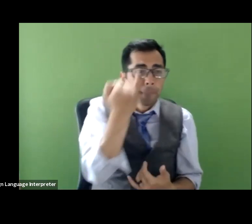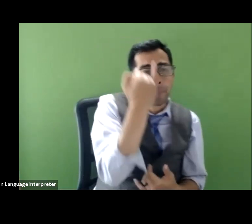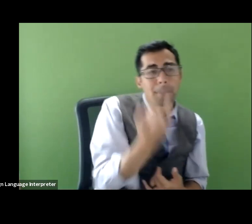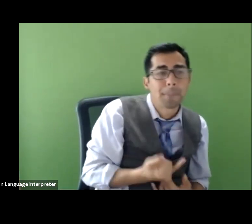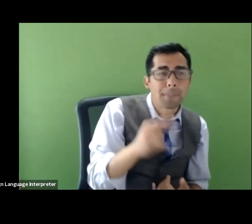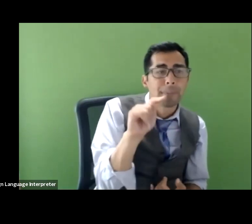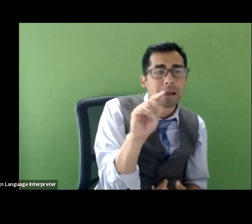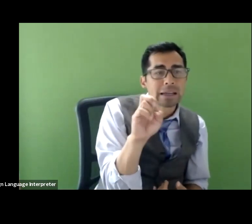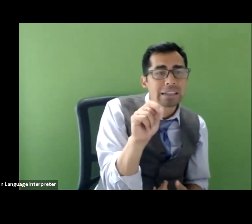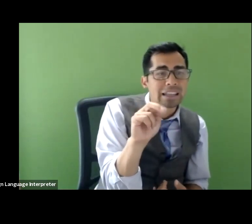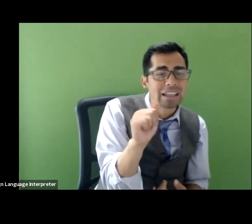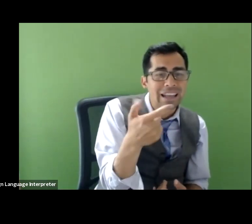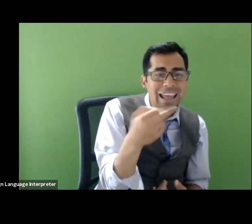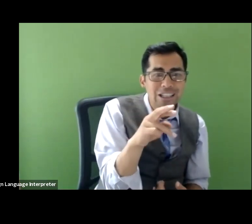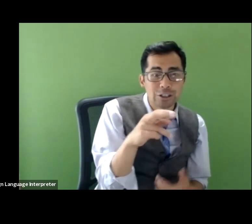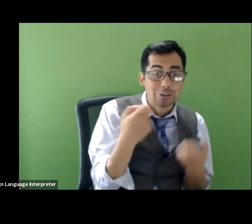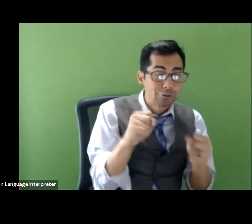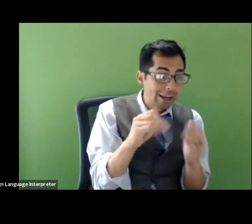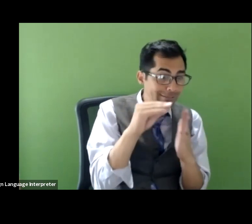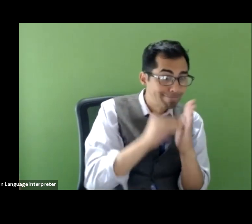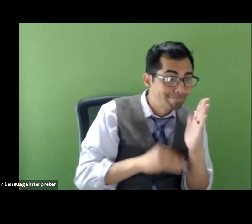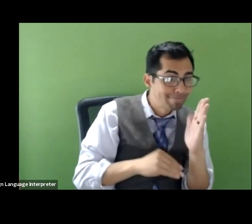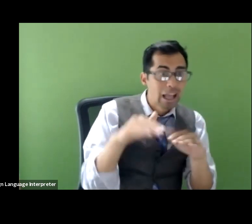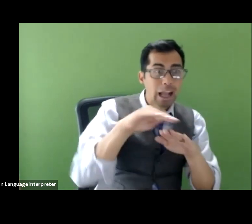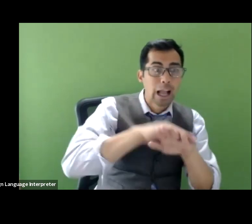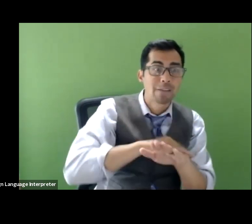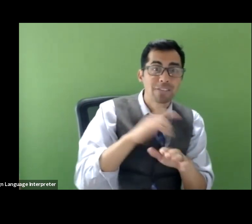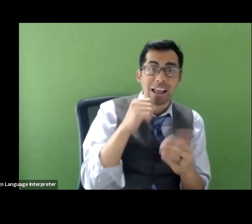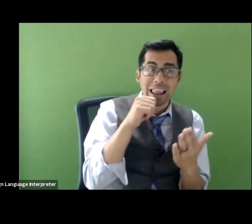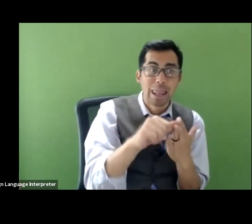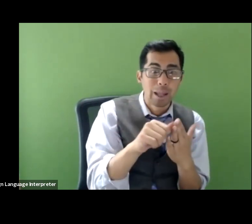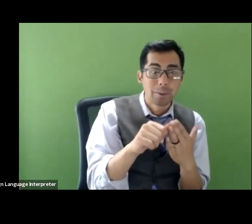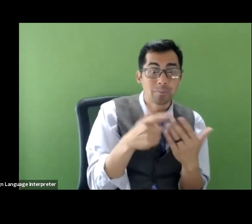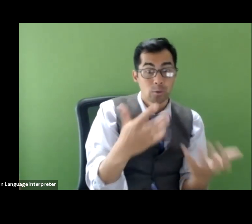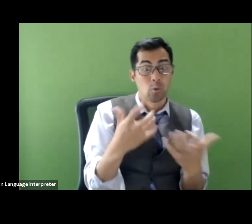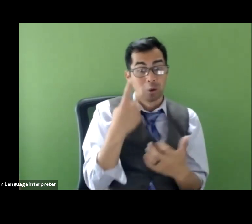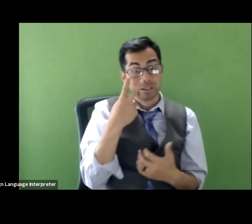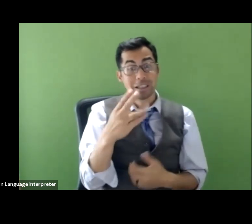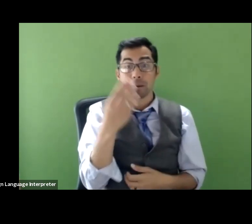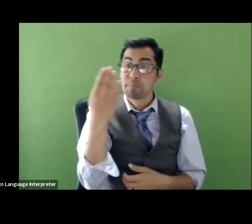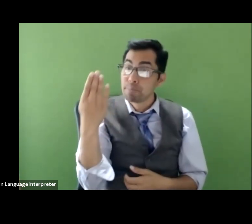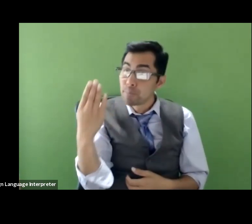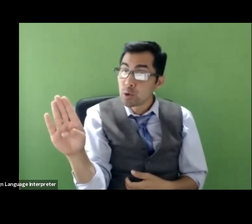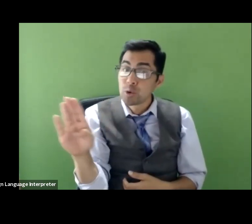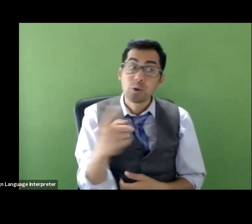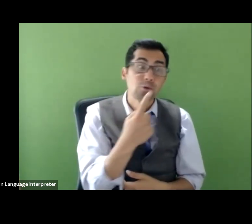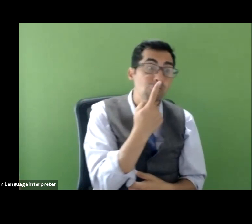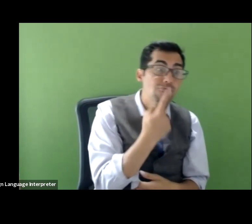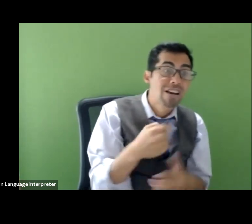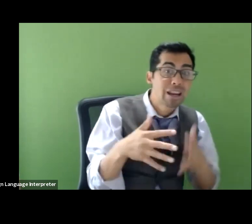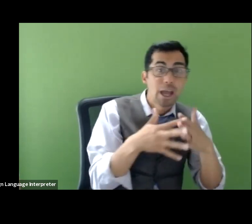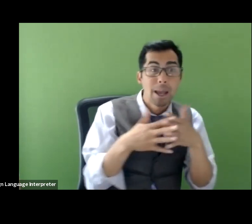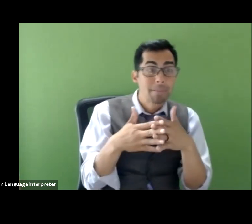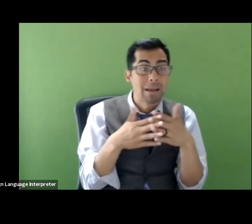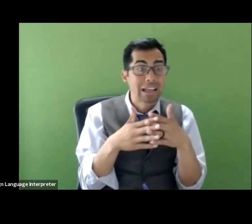journal for a poem he's submitting. You want to see Blue America and Red America together?